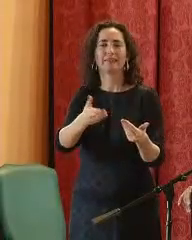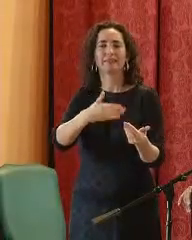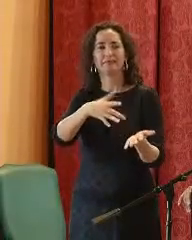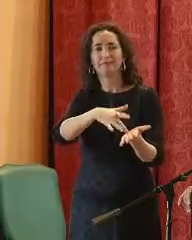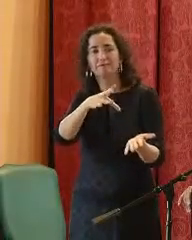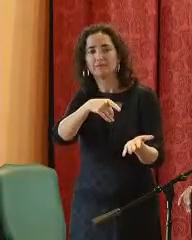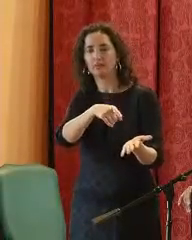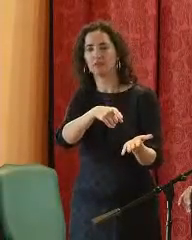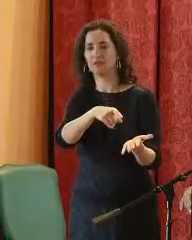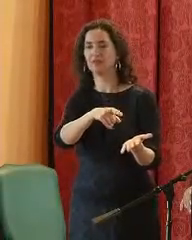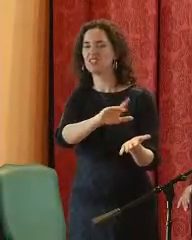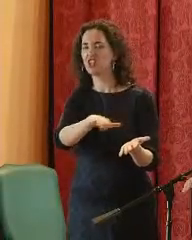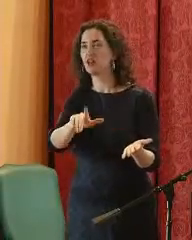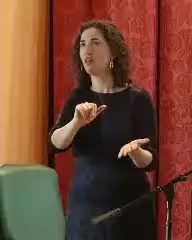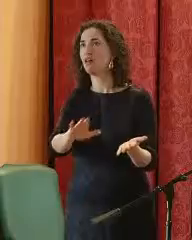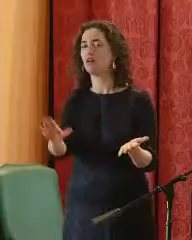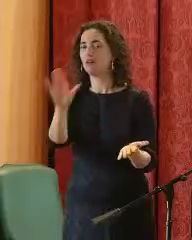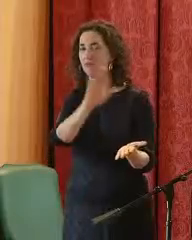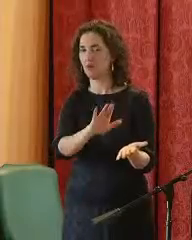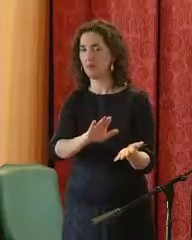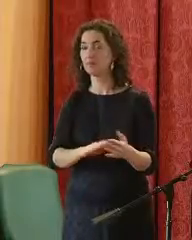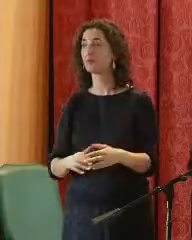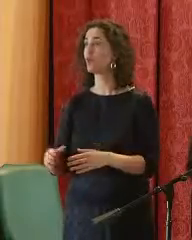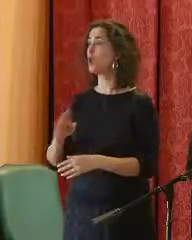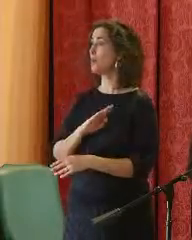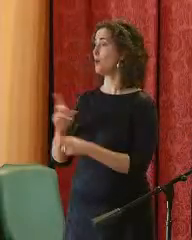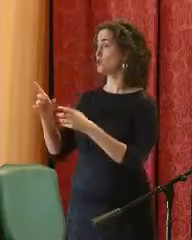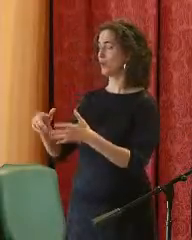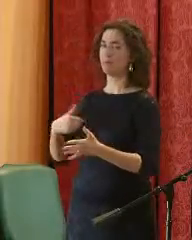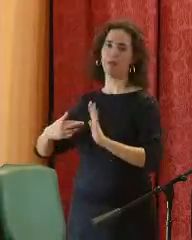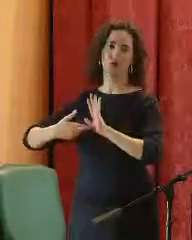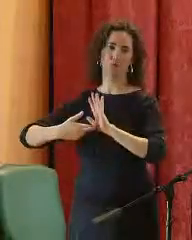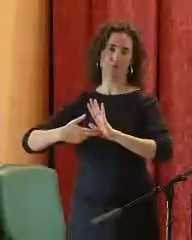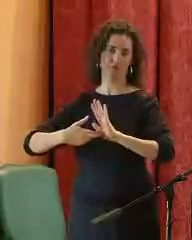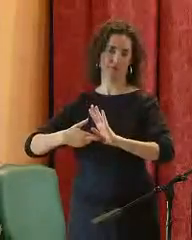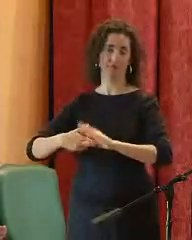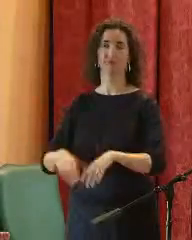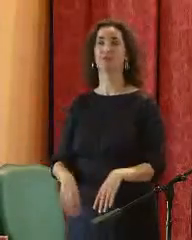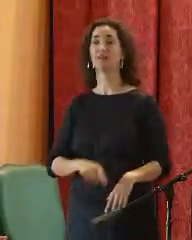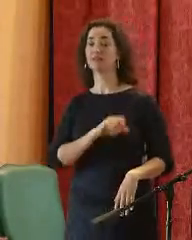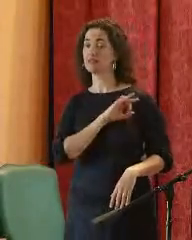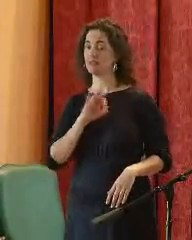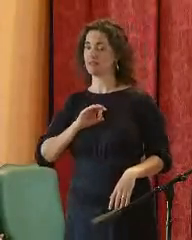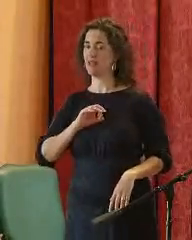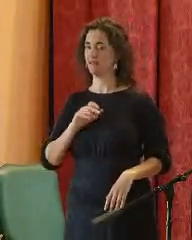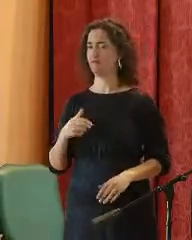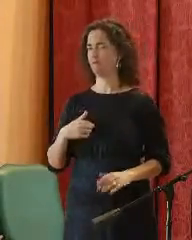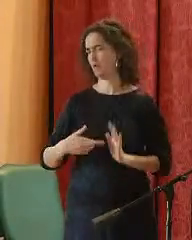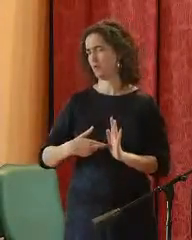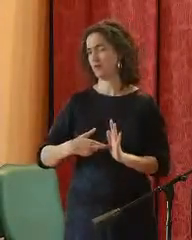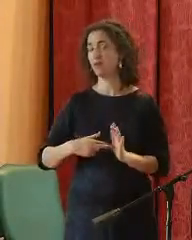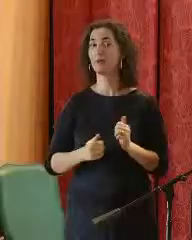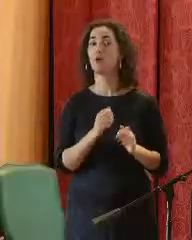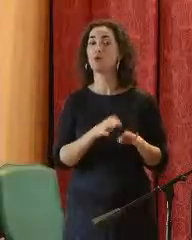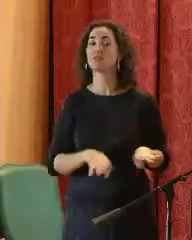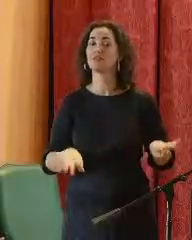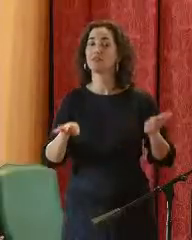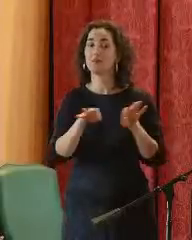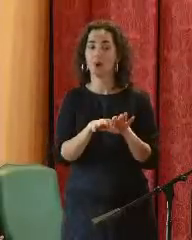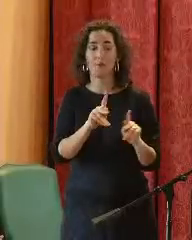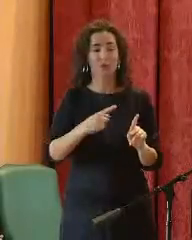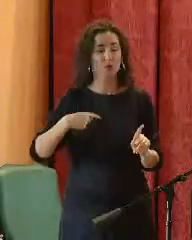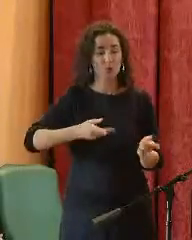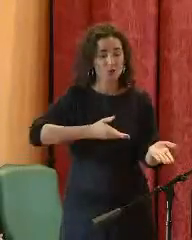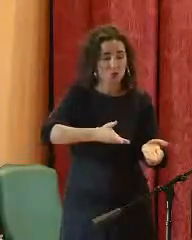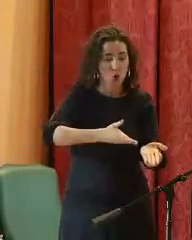of Louisiana. So on behalf of the board of directors, our staff, and most importantly, the people that we